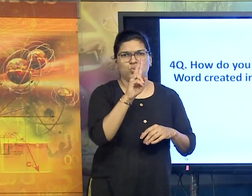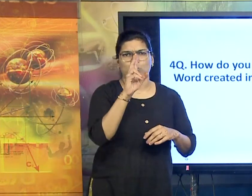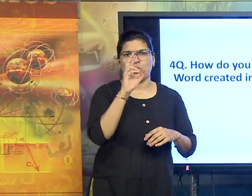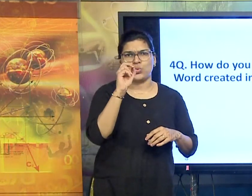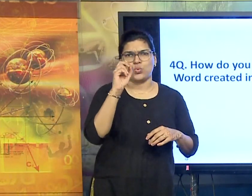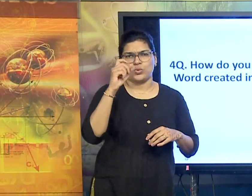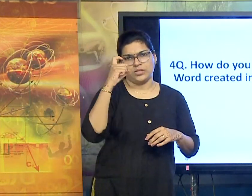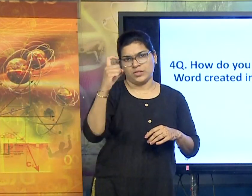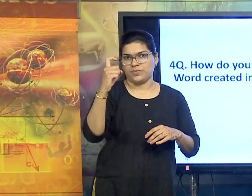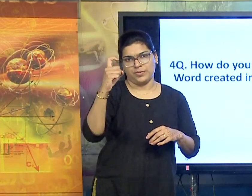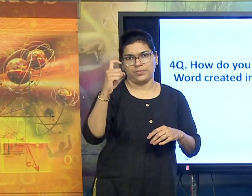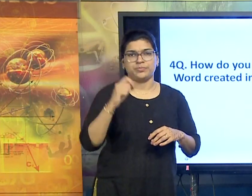In Excel sheet,